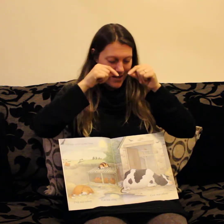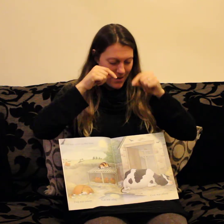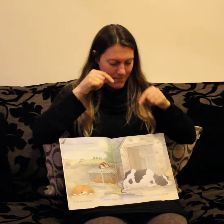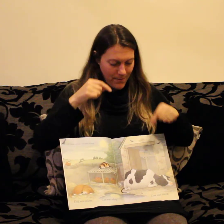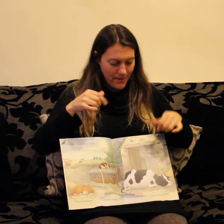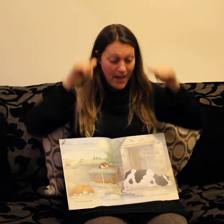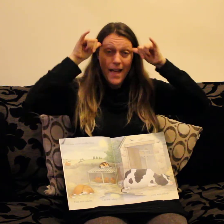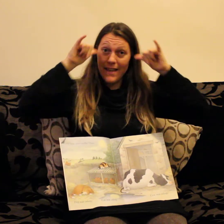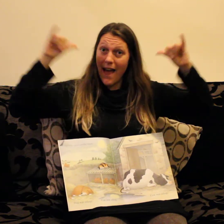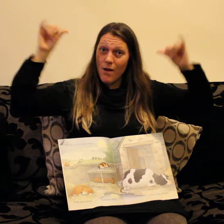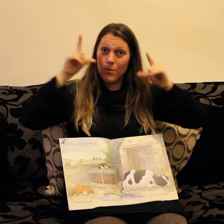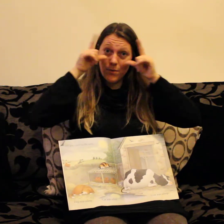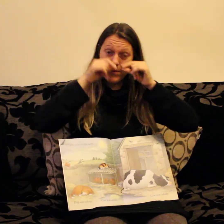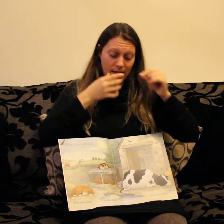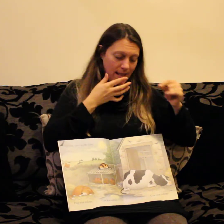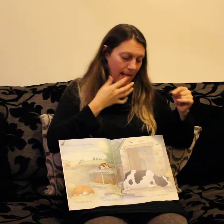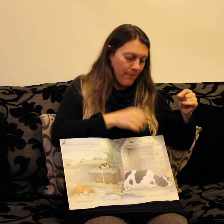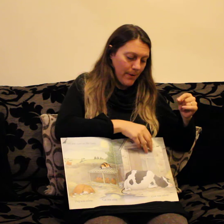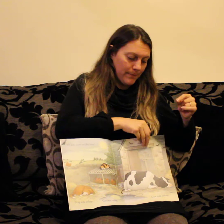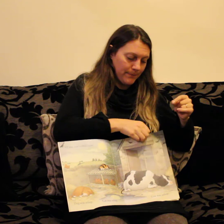asleep. Cow was asleep.